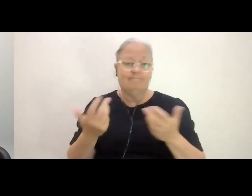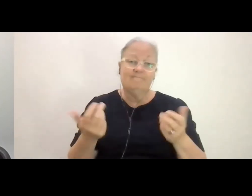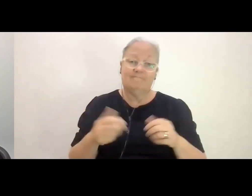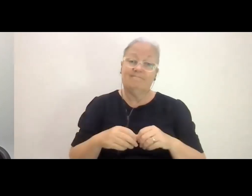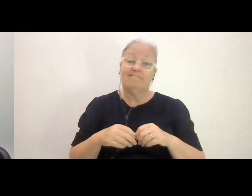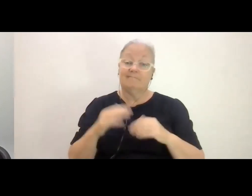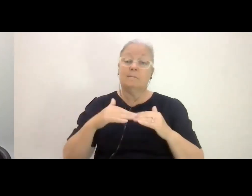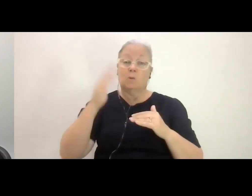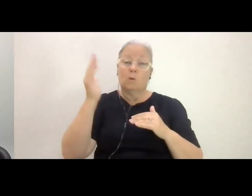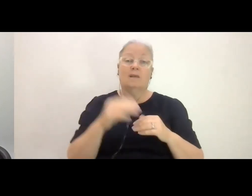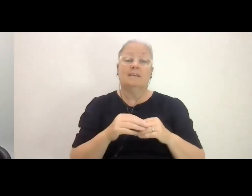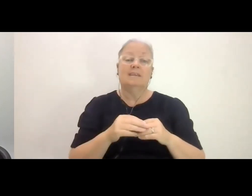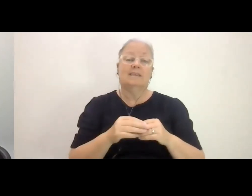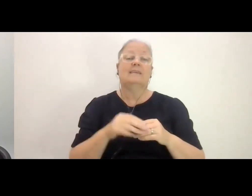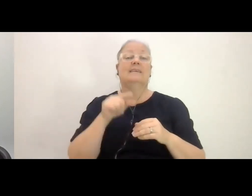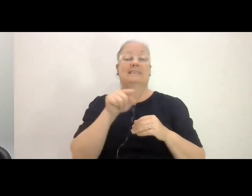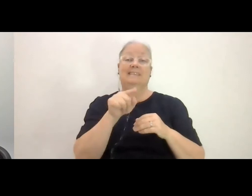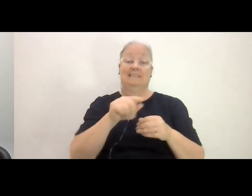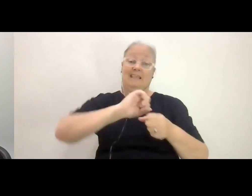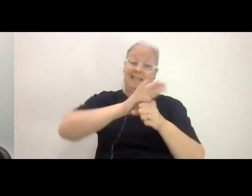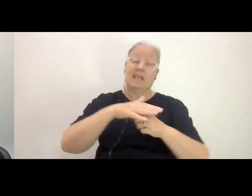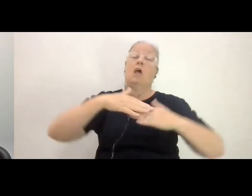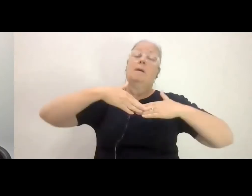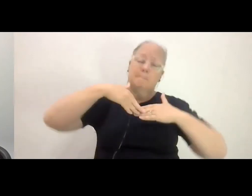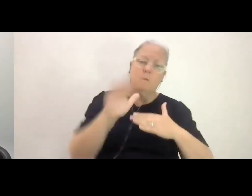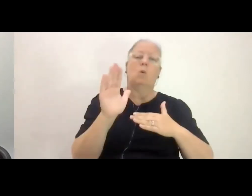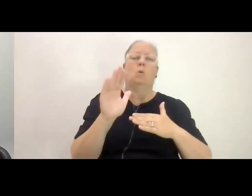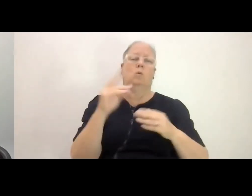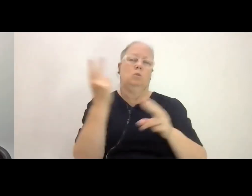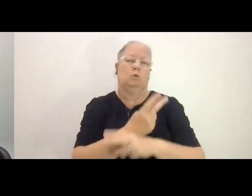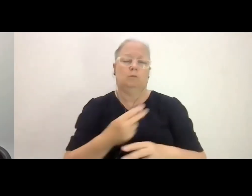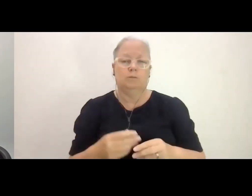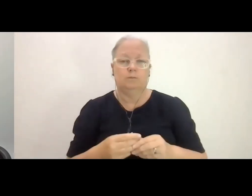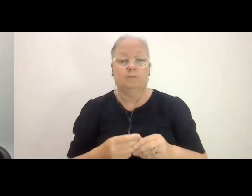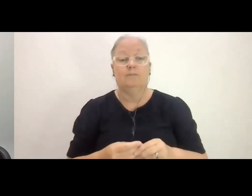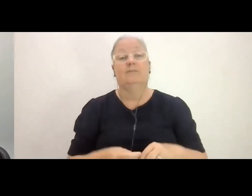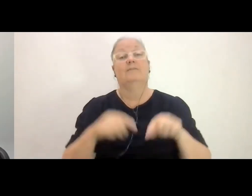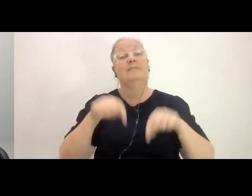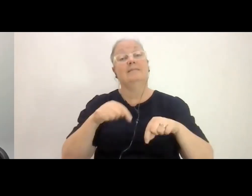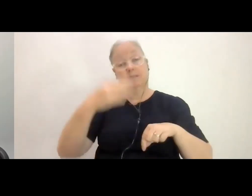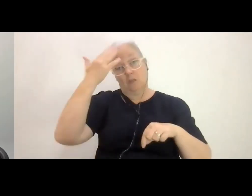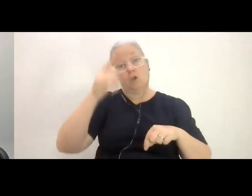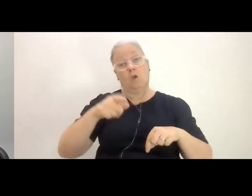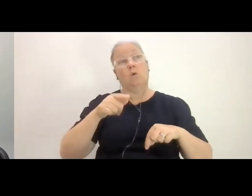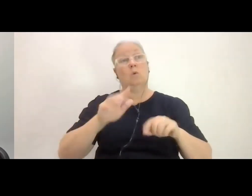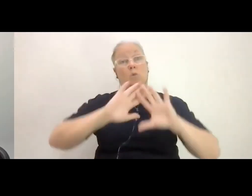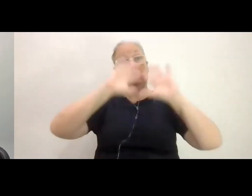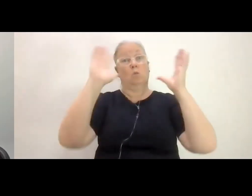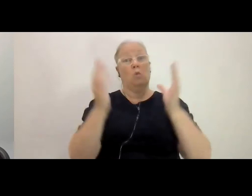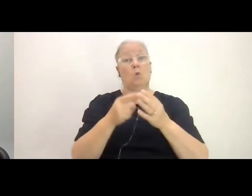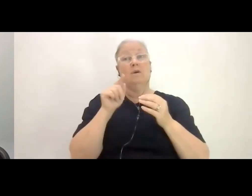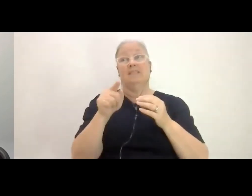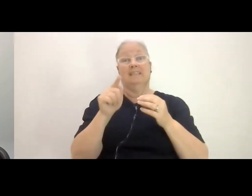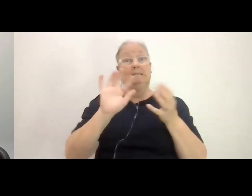unprecedented scale of needs created by the pandemic. While it's true that this pandemic is a global crisis, but I think that it's also